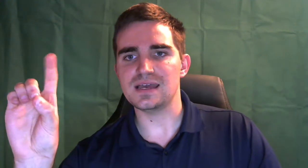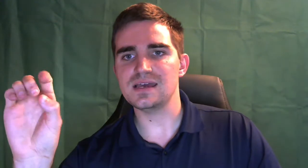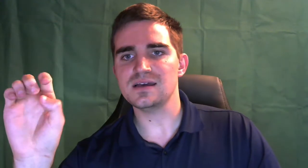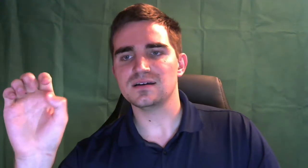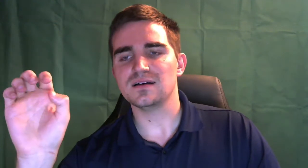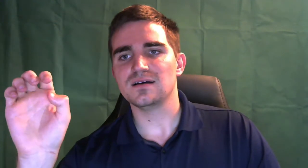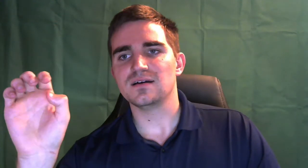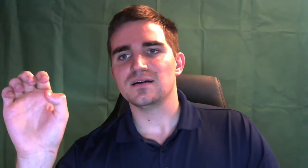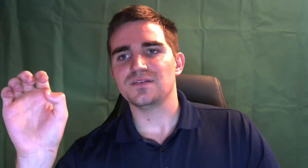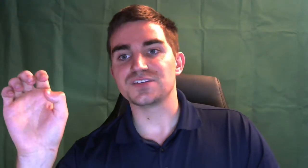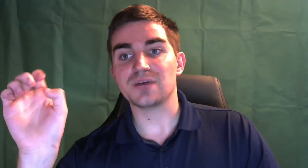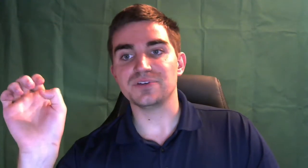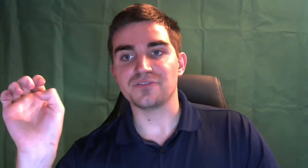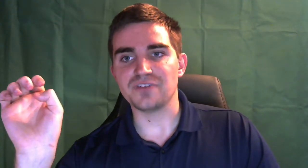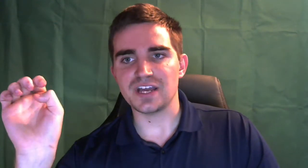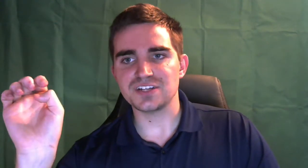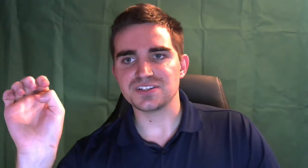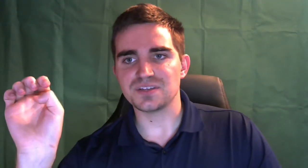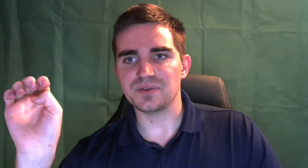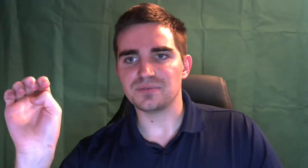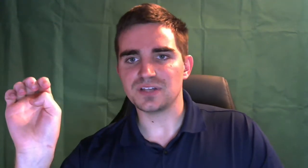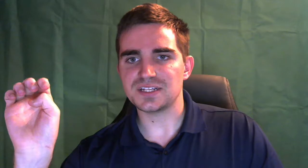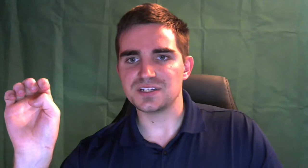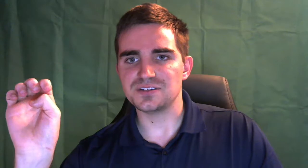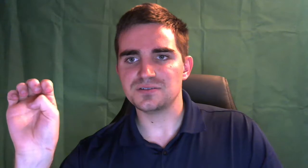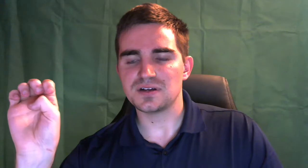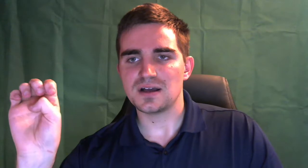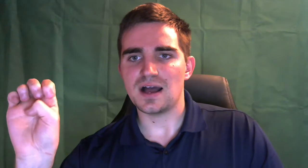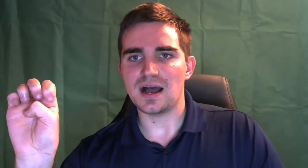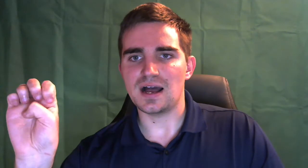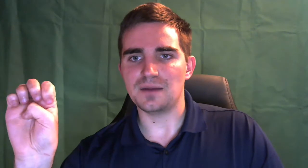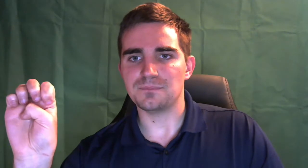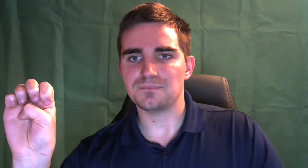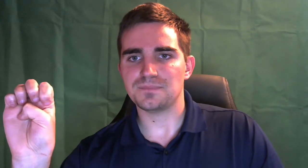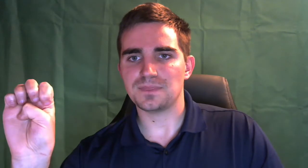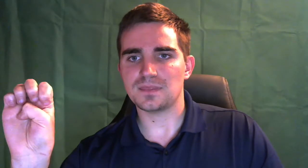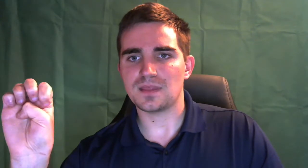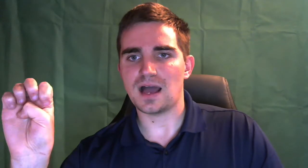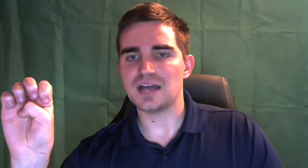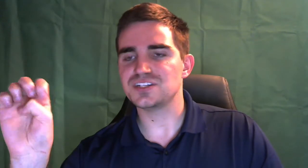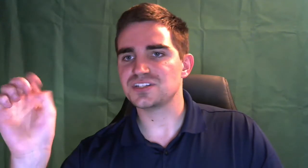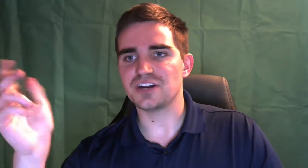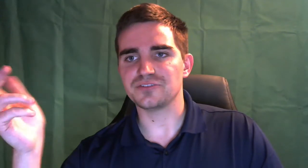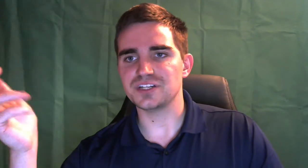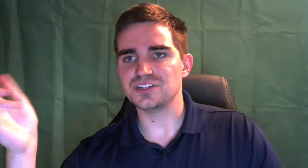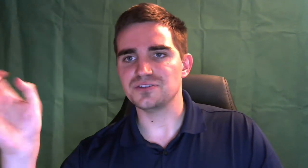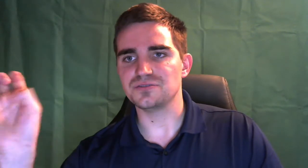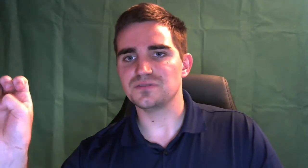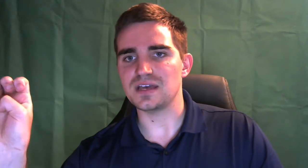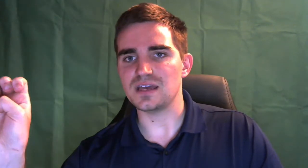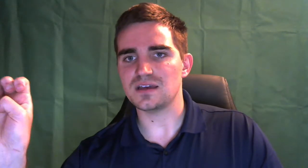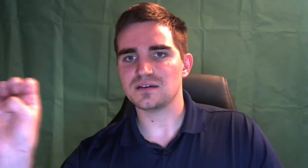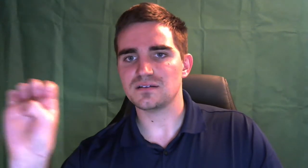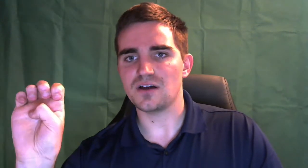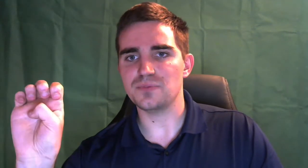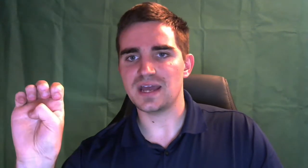E, there's a couple different variations that people like to do. I just generally do E. Open